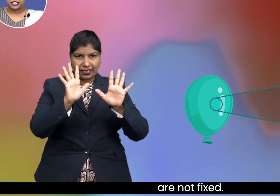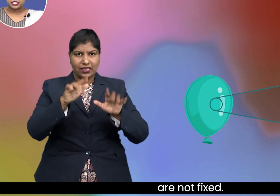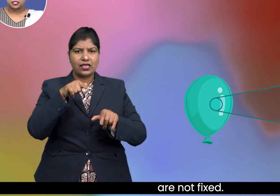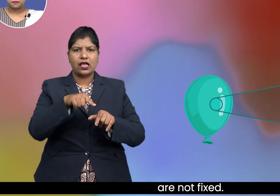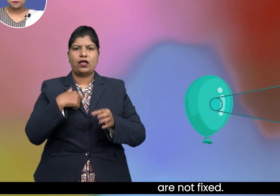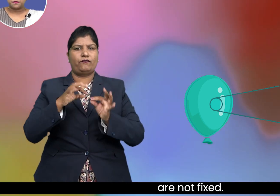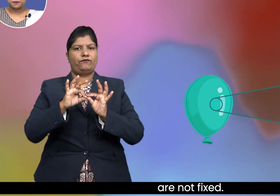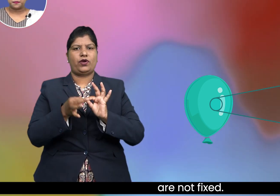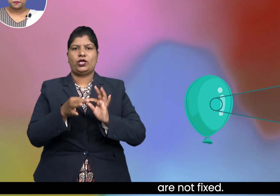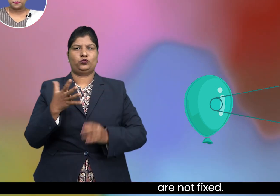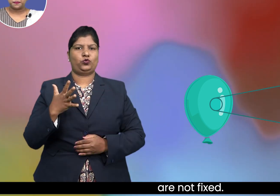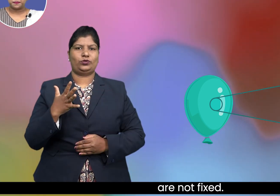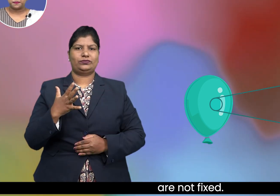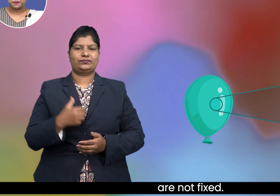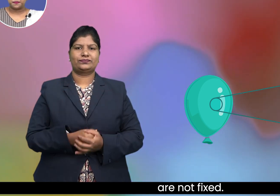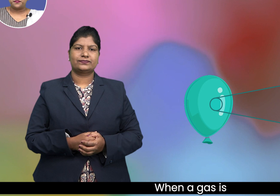not fixed.